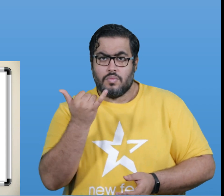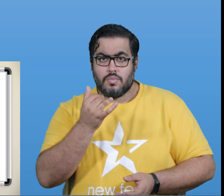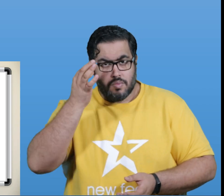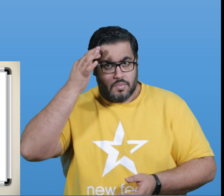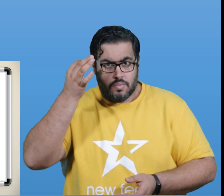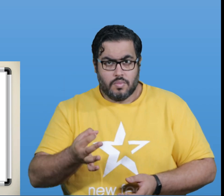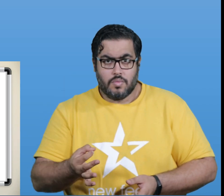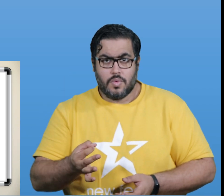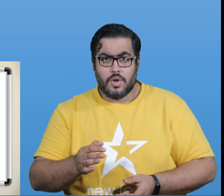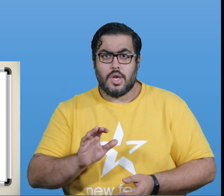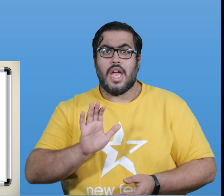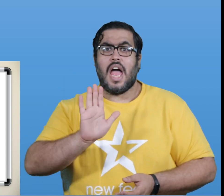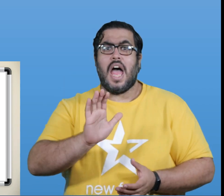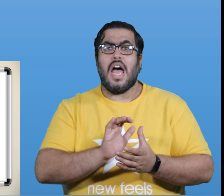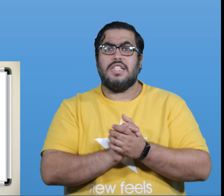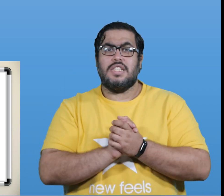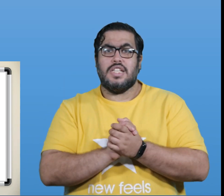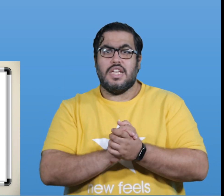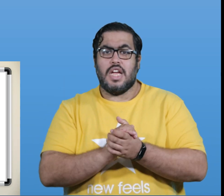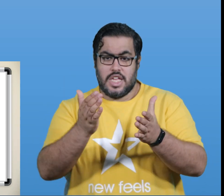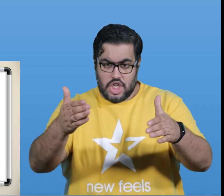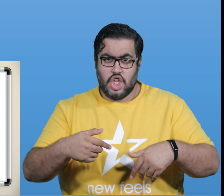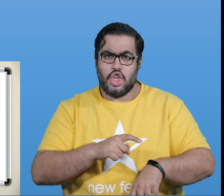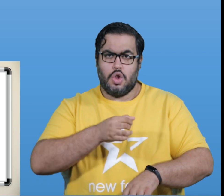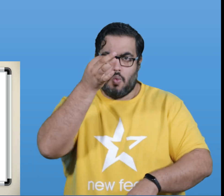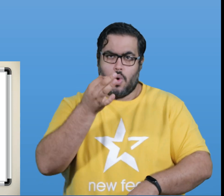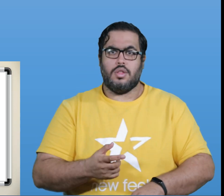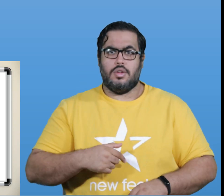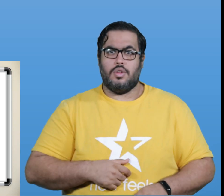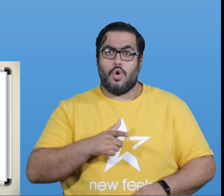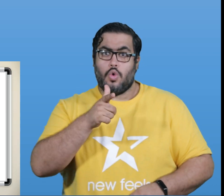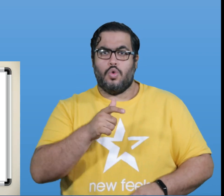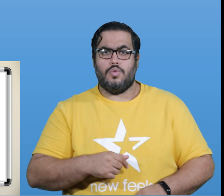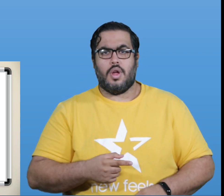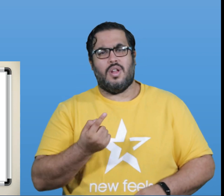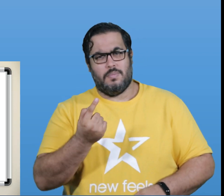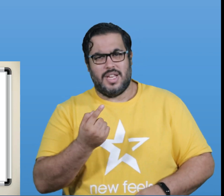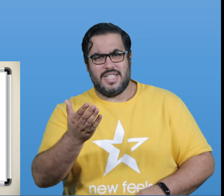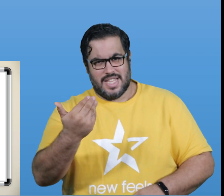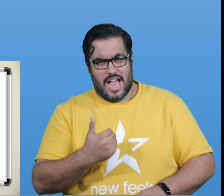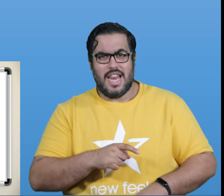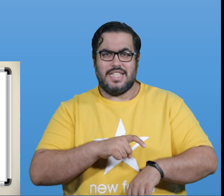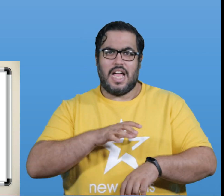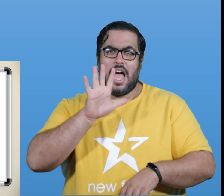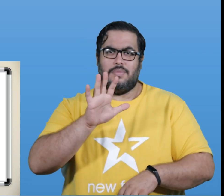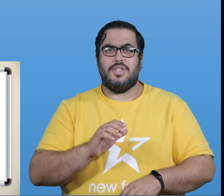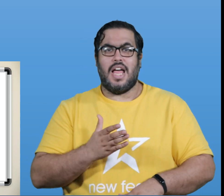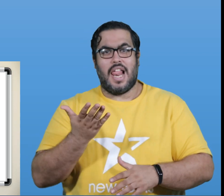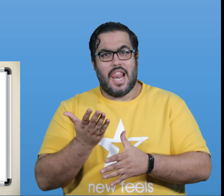classmate arrives on time. What would you say to him? Please try to arrive by 5 o'clock or 5 p.m. as the ceremony will